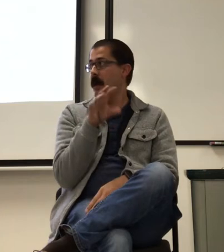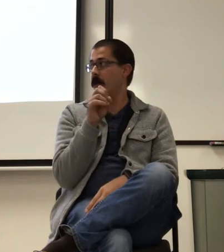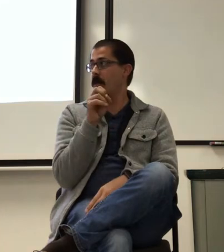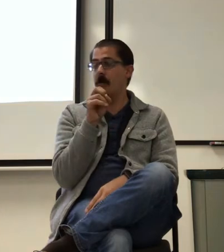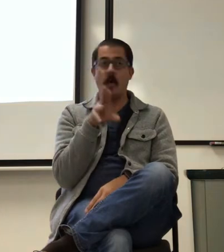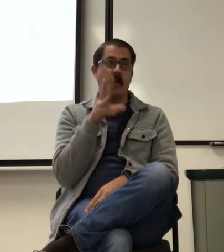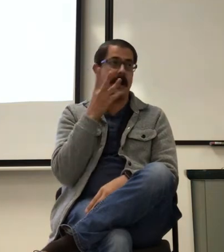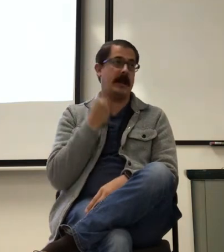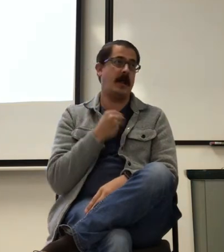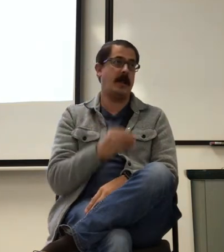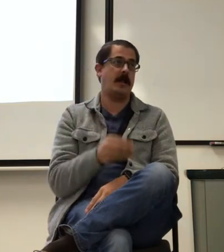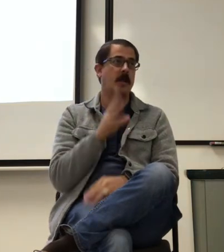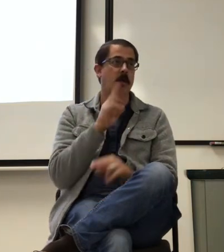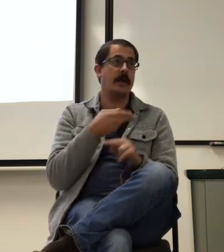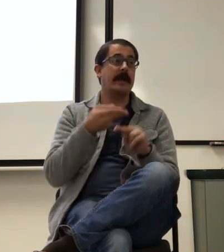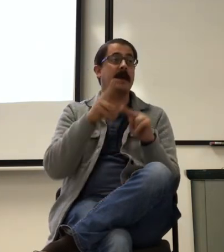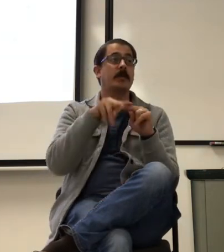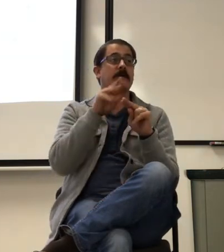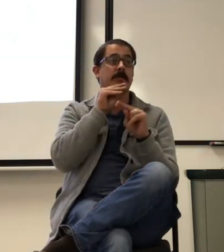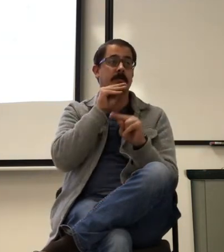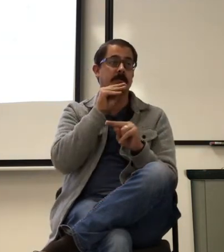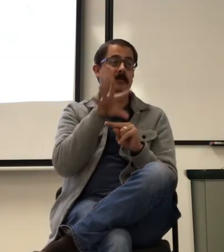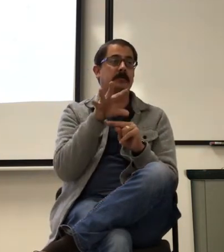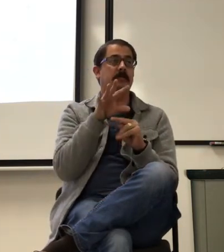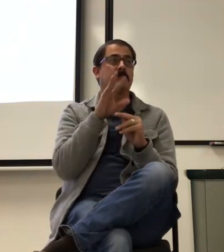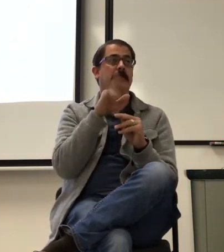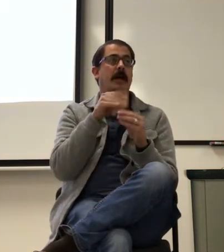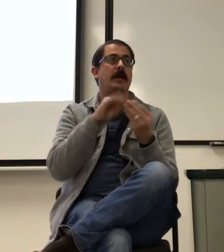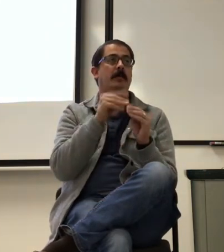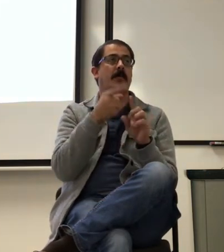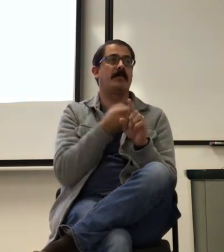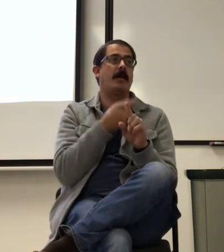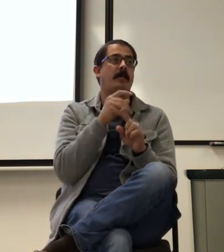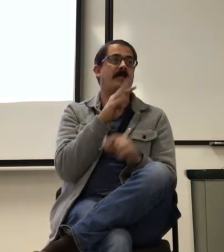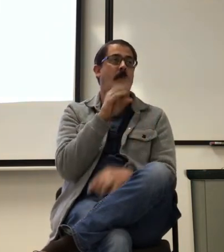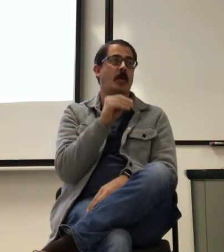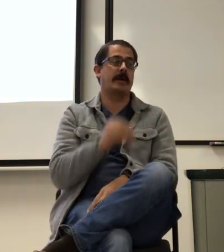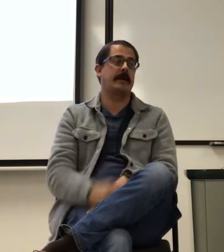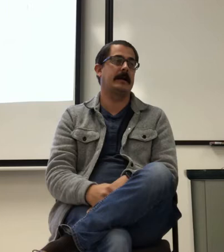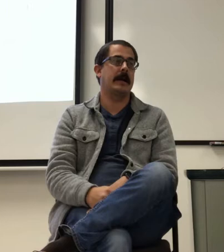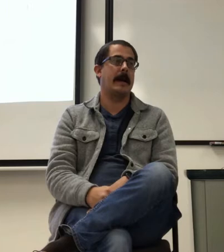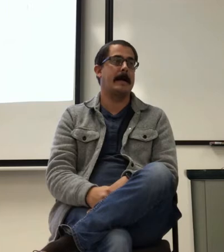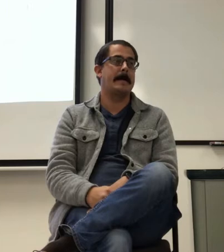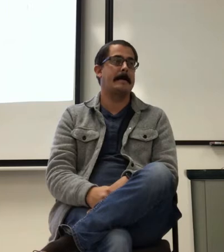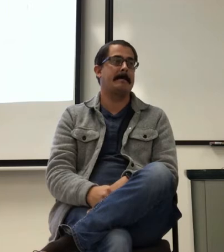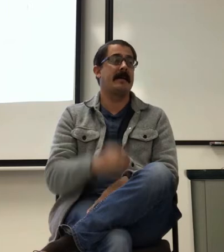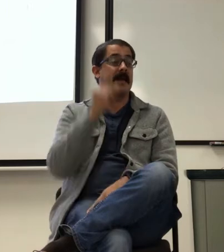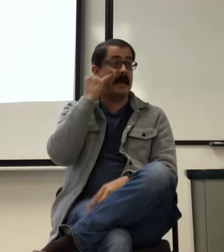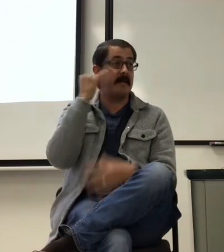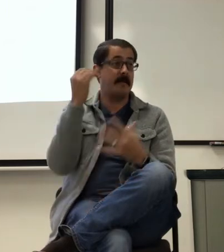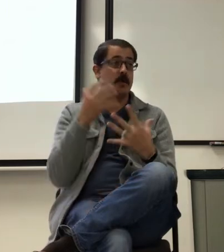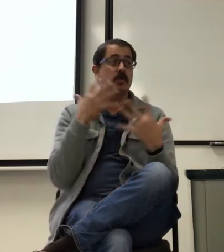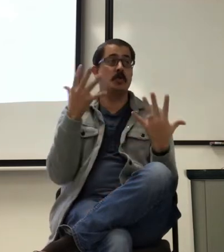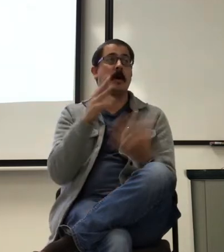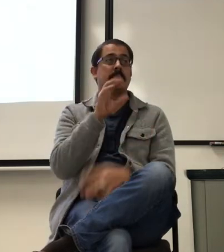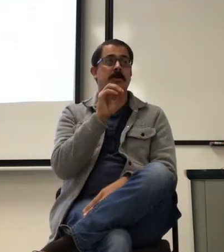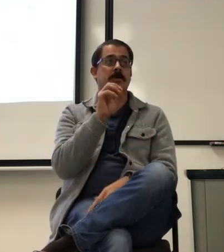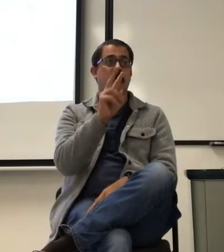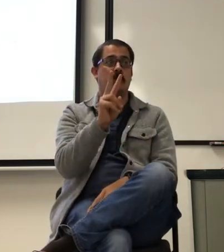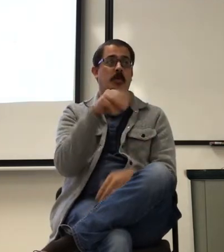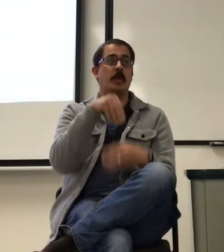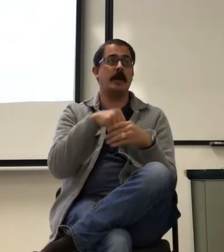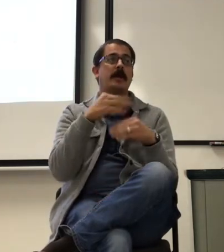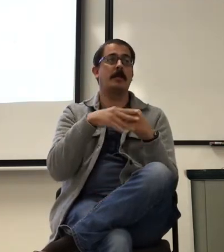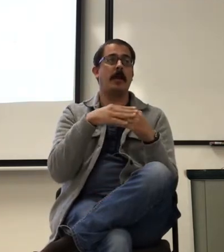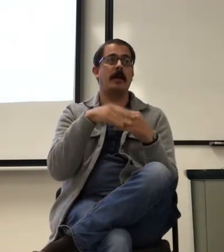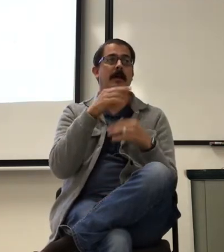or to either increase or decrease the value from 40. Okay. So, the condition of too much CO2 in the arterial blood